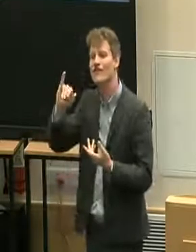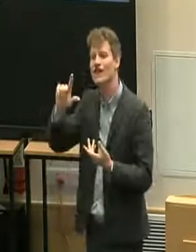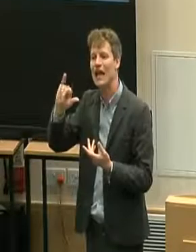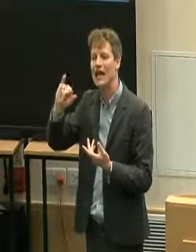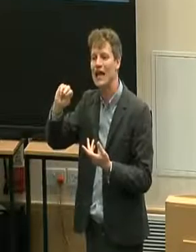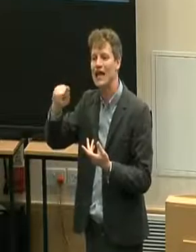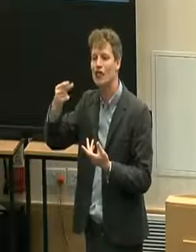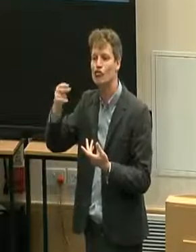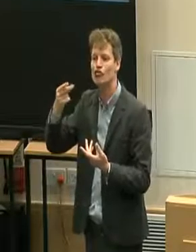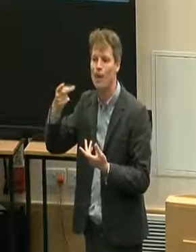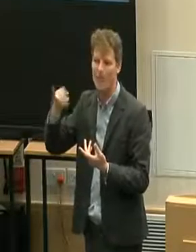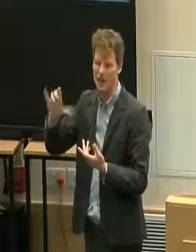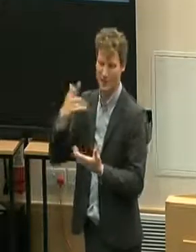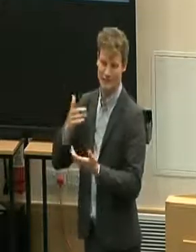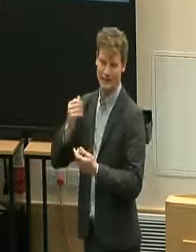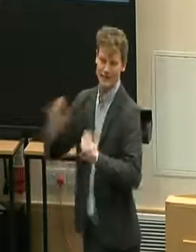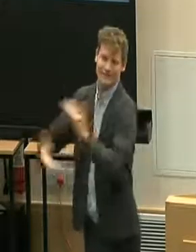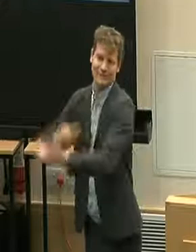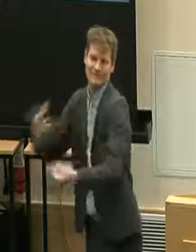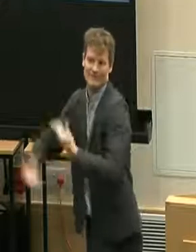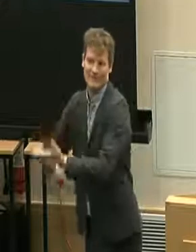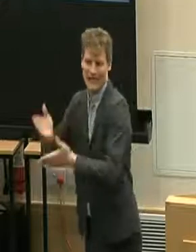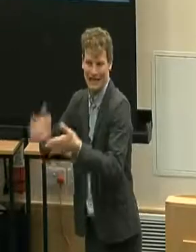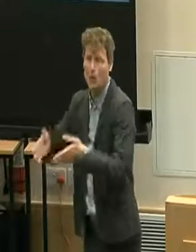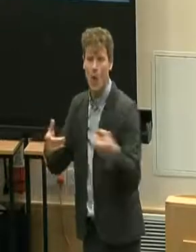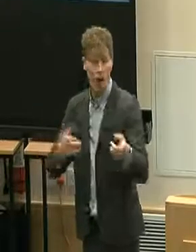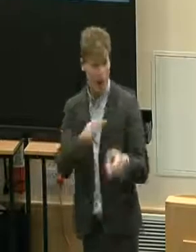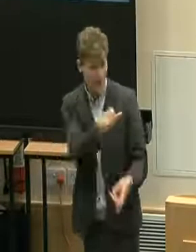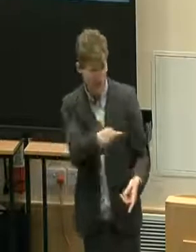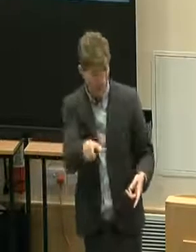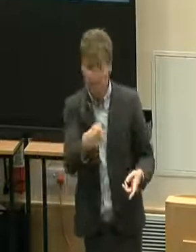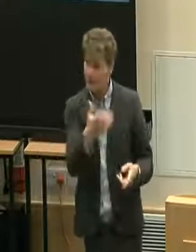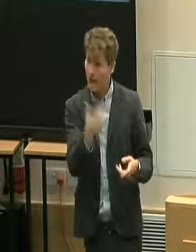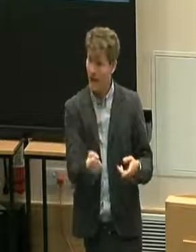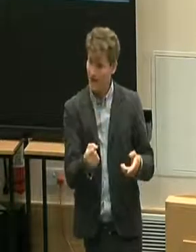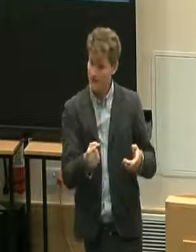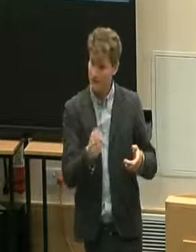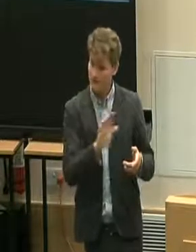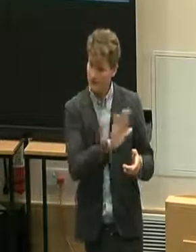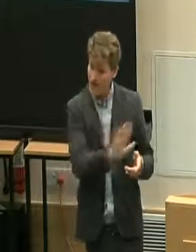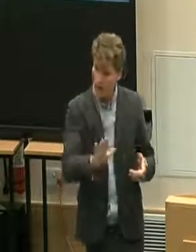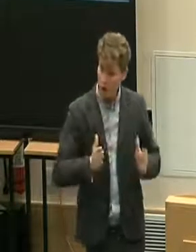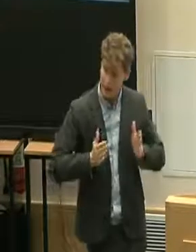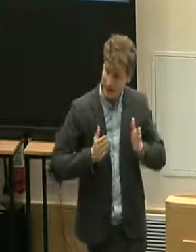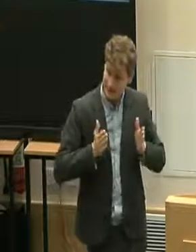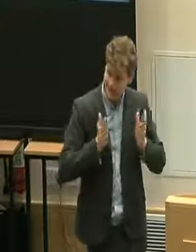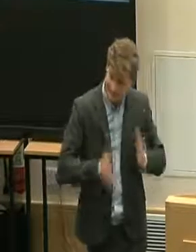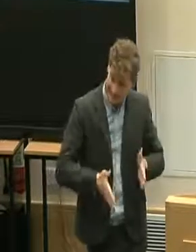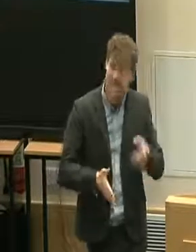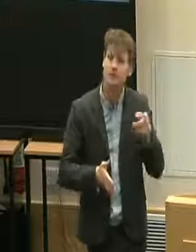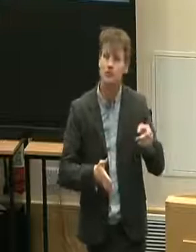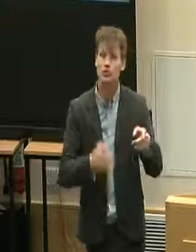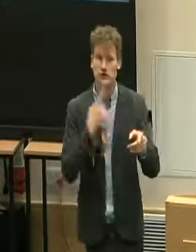back, people in need have certain needs which are prioritized and then responded to. It's